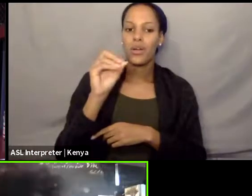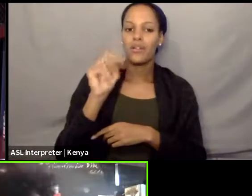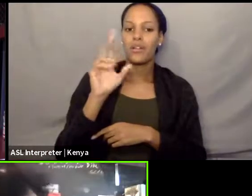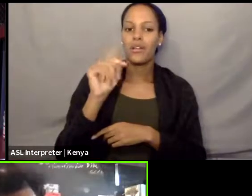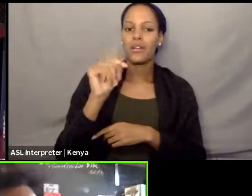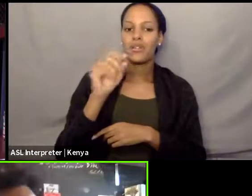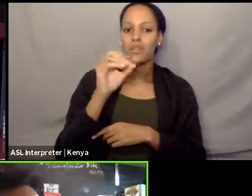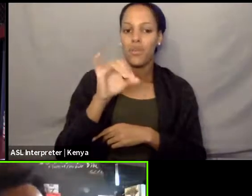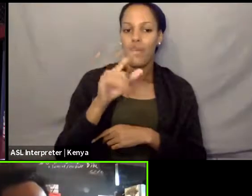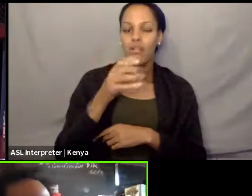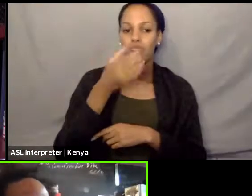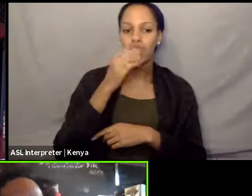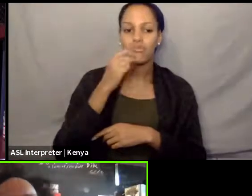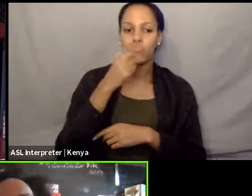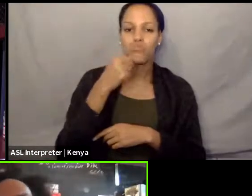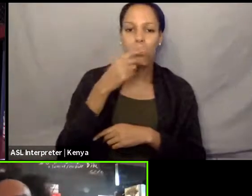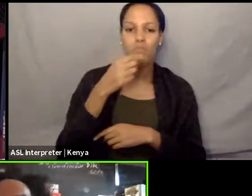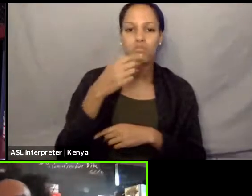myself.